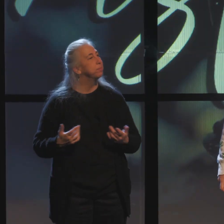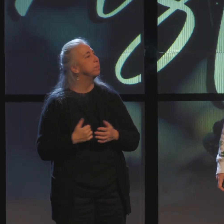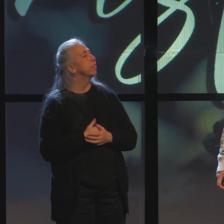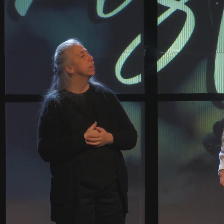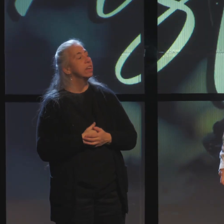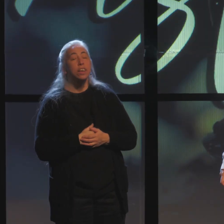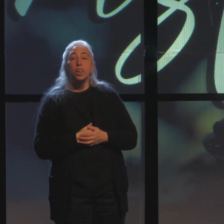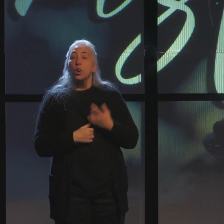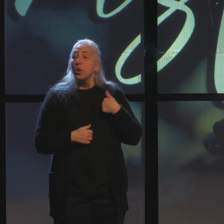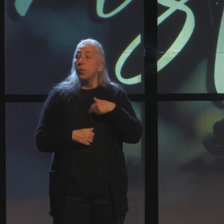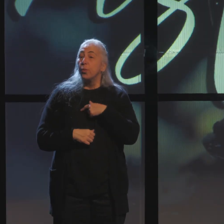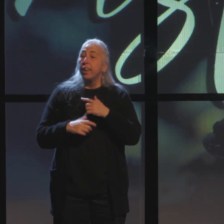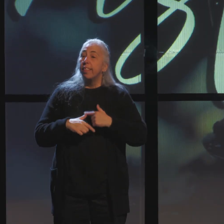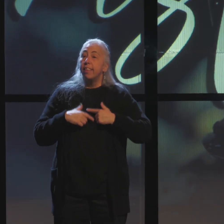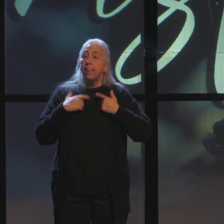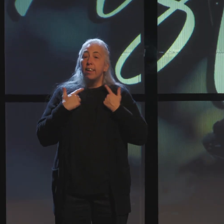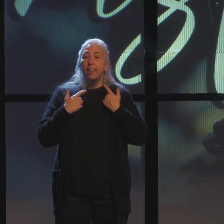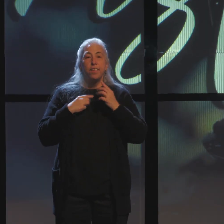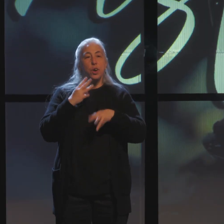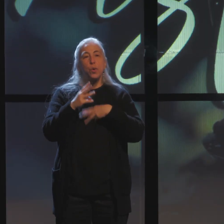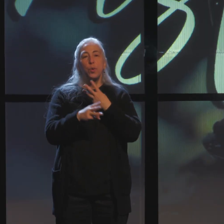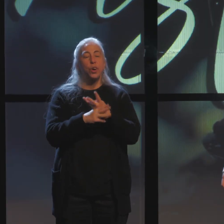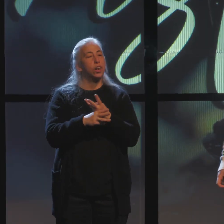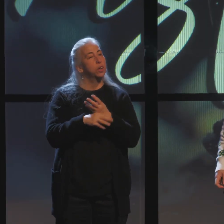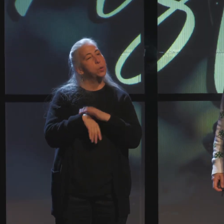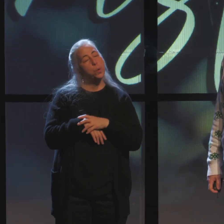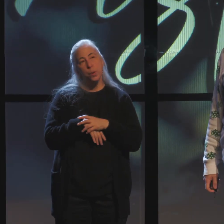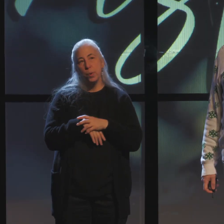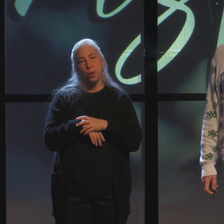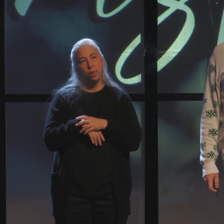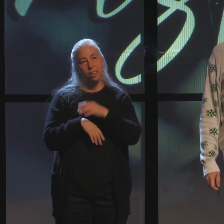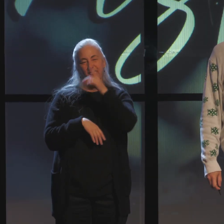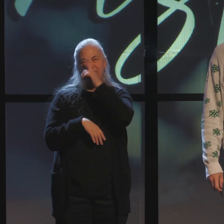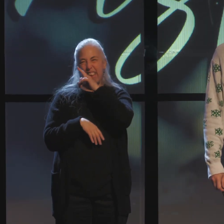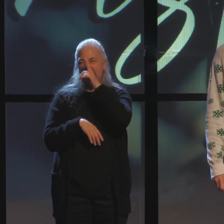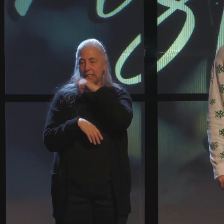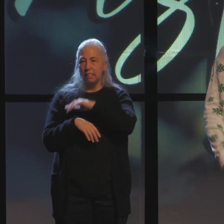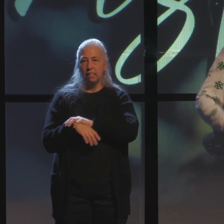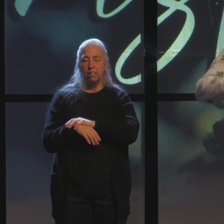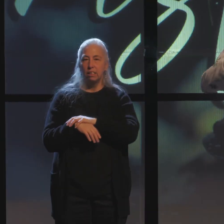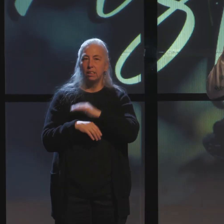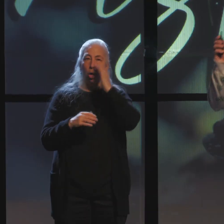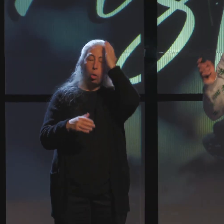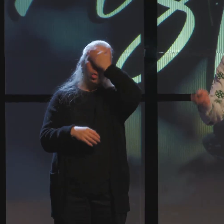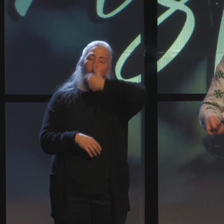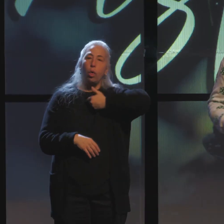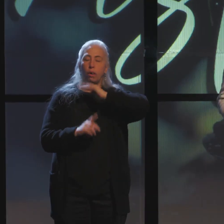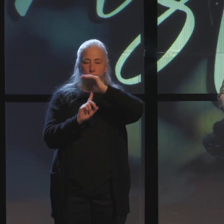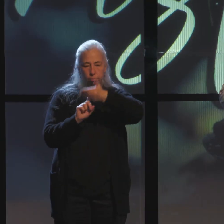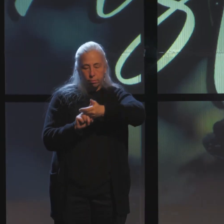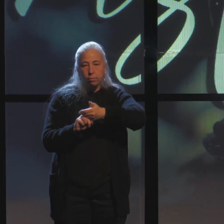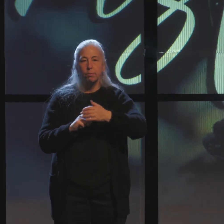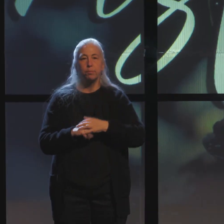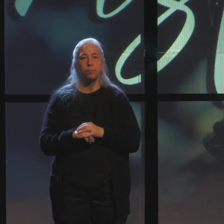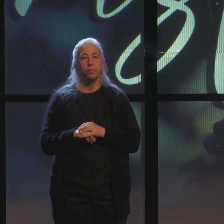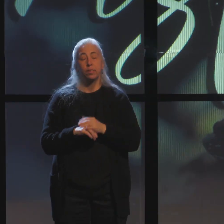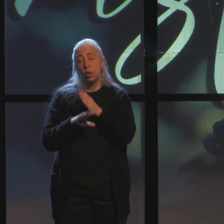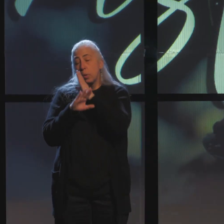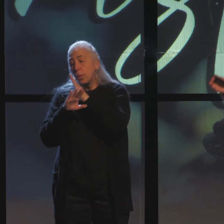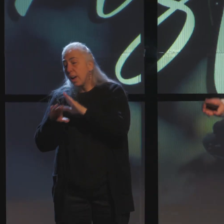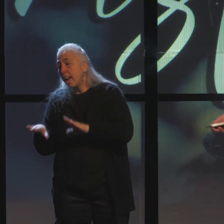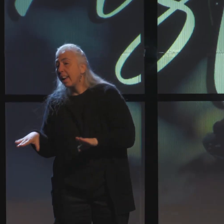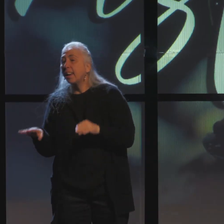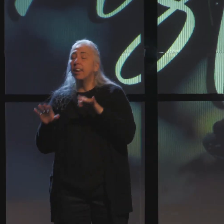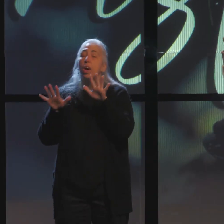Oh, we live in such a world of like rose-colored glasses. We think quiet and calm and resolution